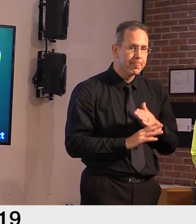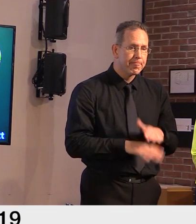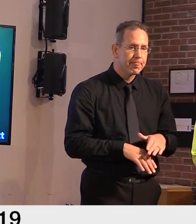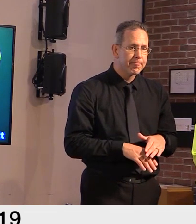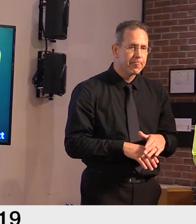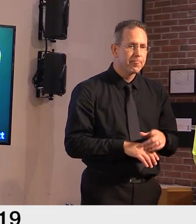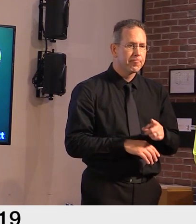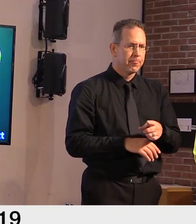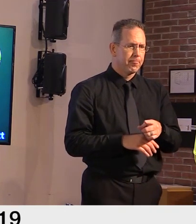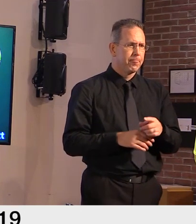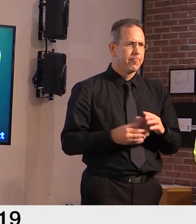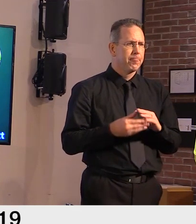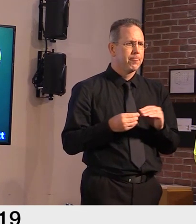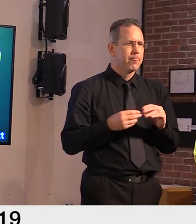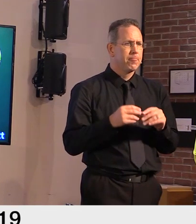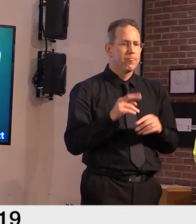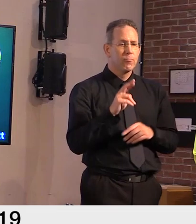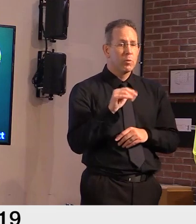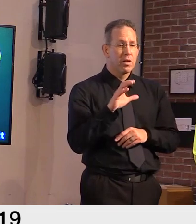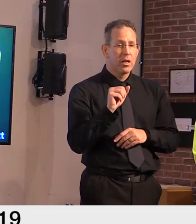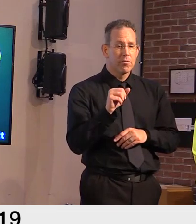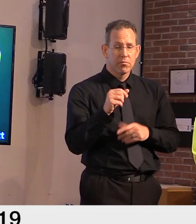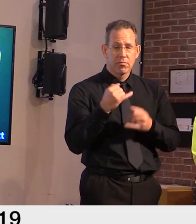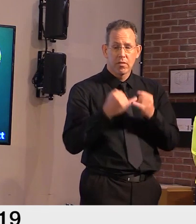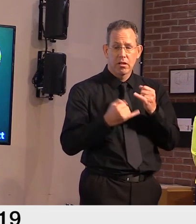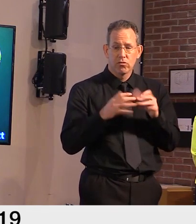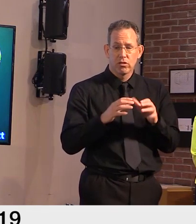Press. April, star 6 to unmute.